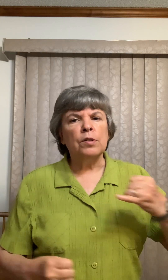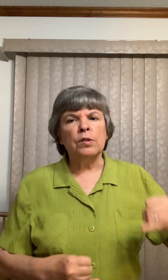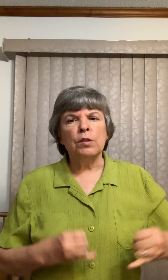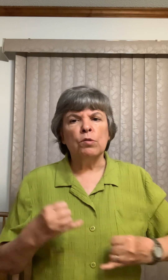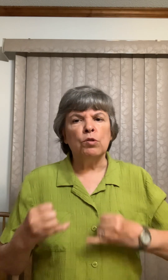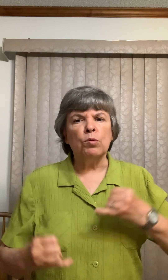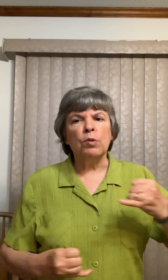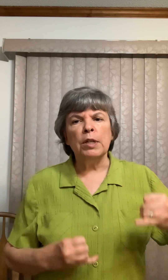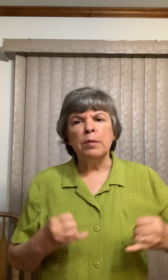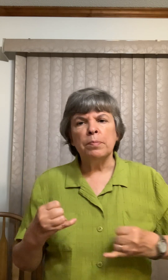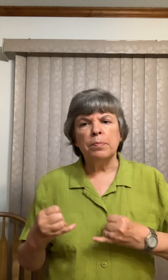So joy.